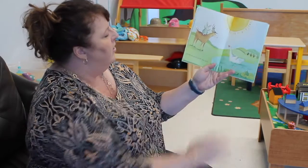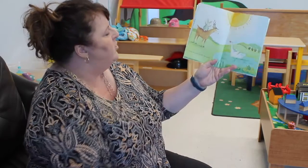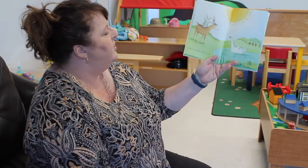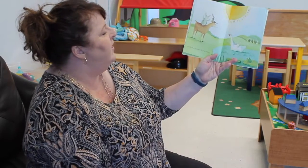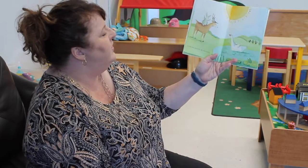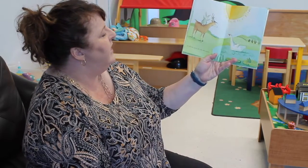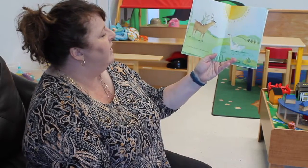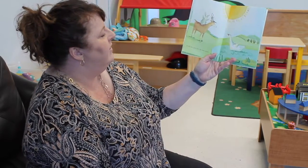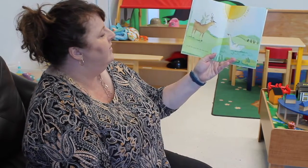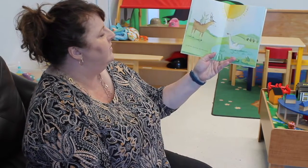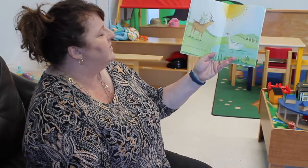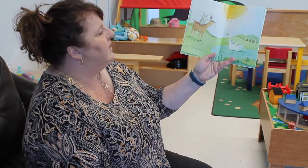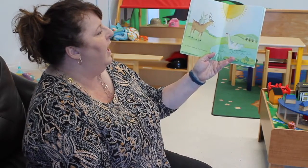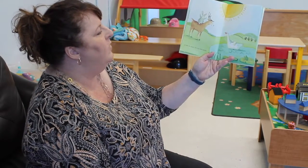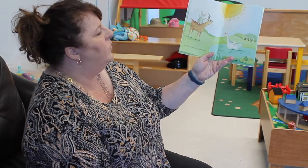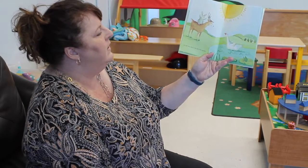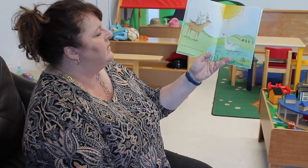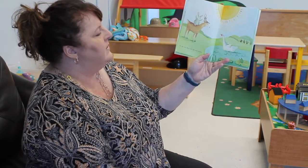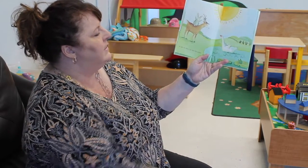To tell the duck, the sky was sunny.